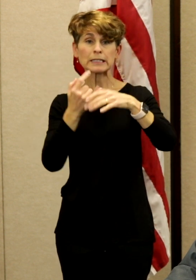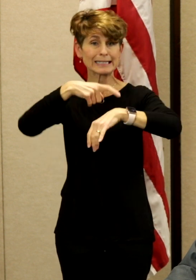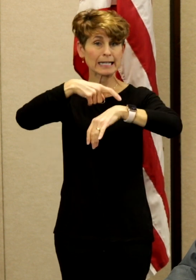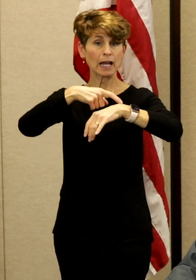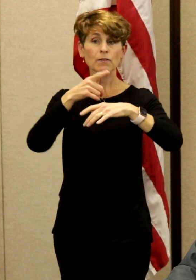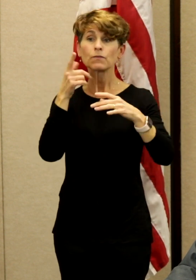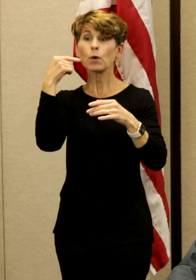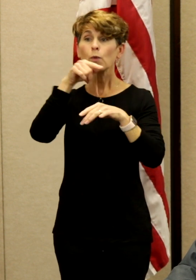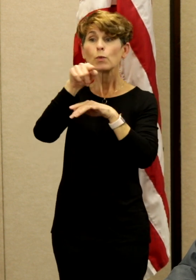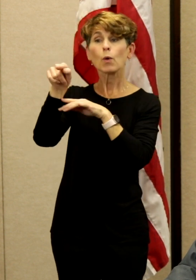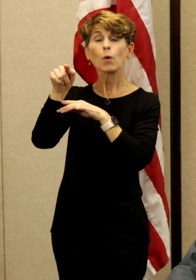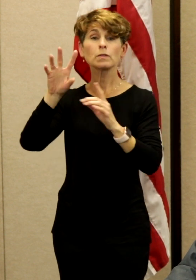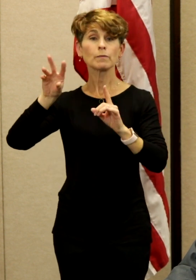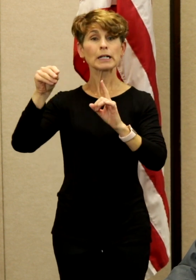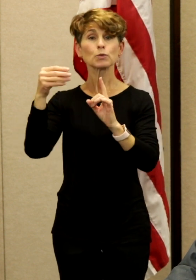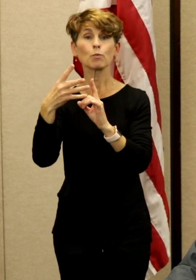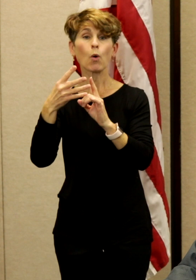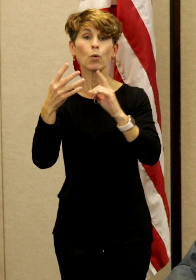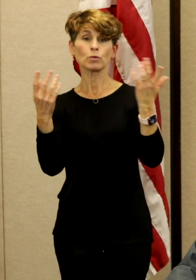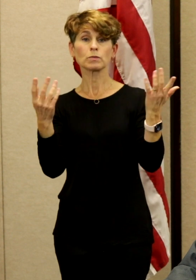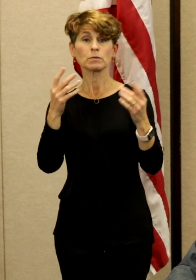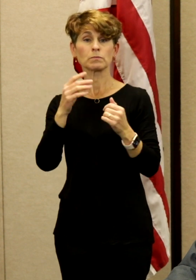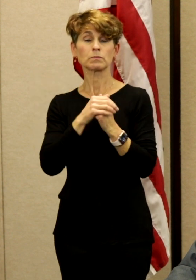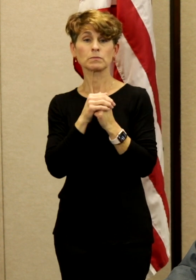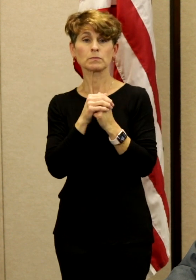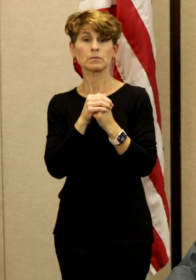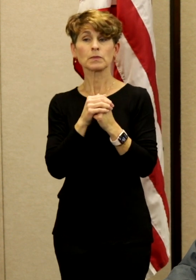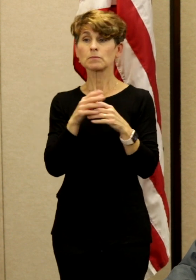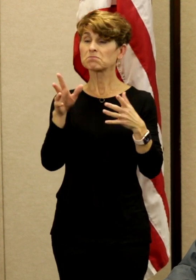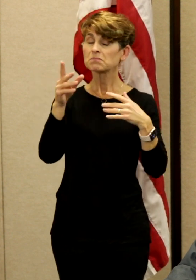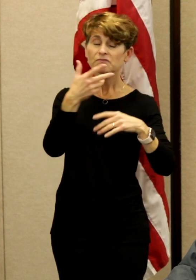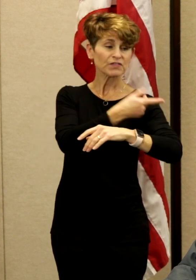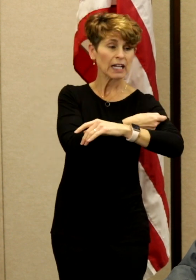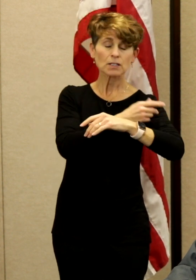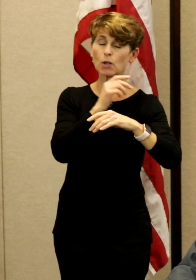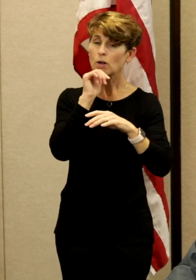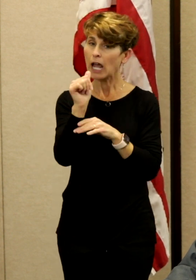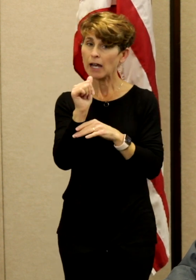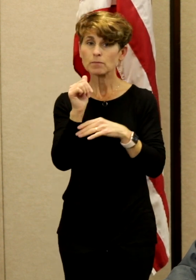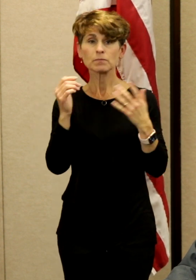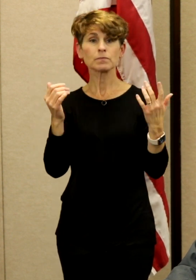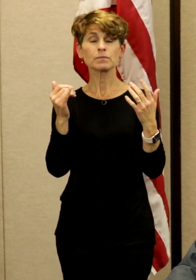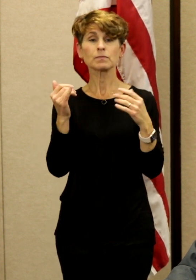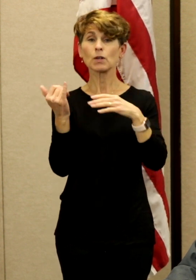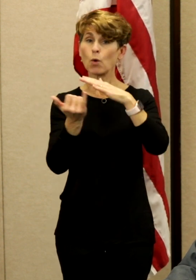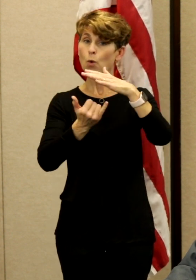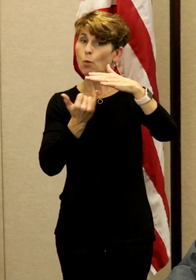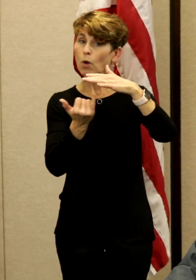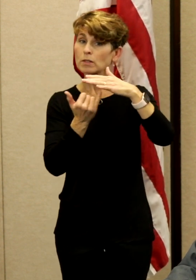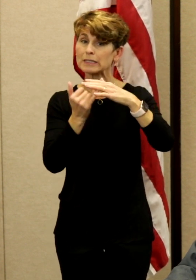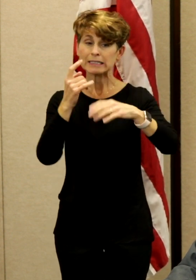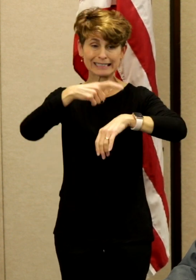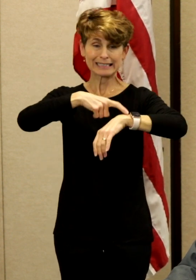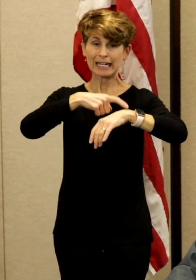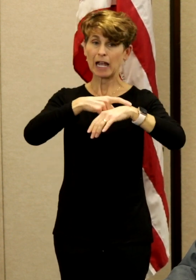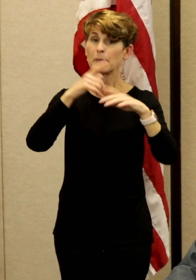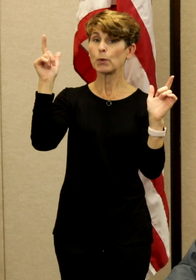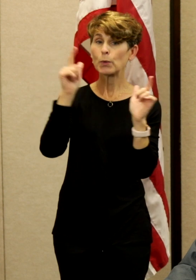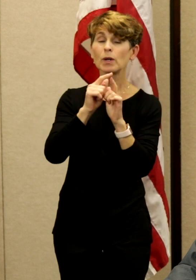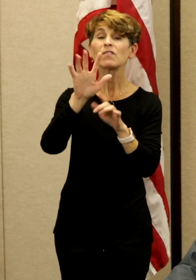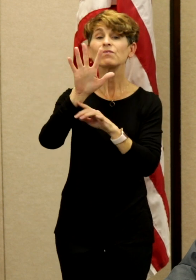to COVID-19, whether they are vaccinated or not. Quarantine periods have been reduced to 5 days after the